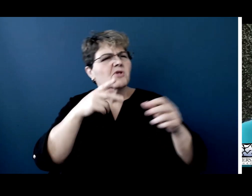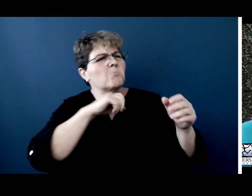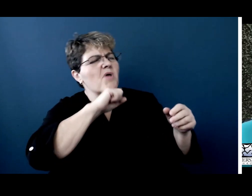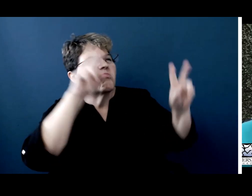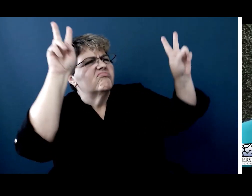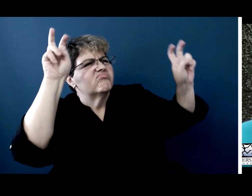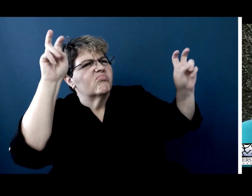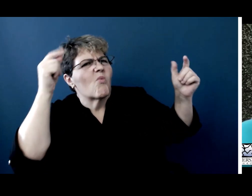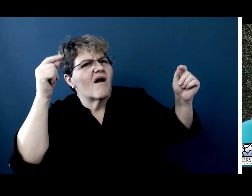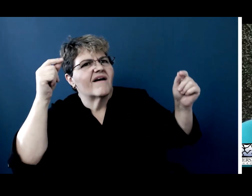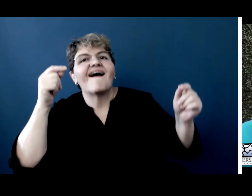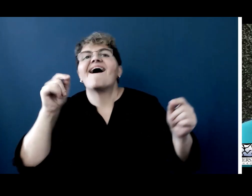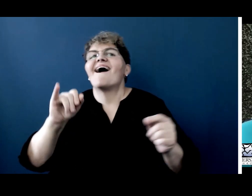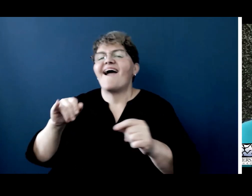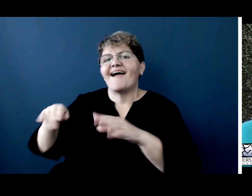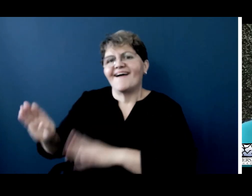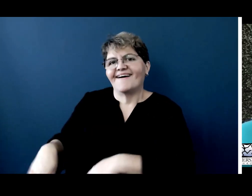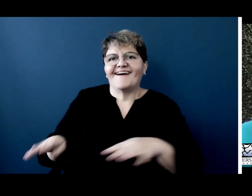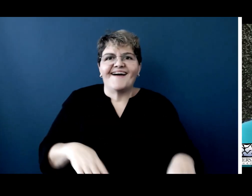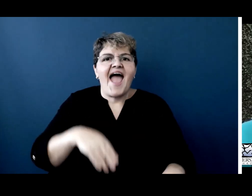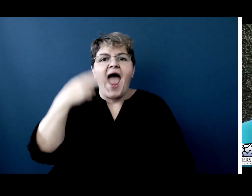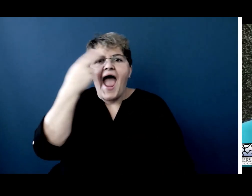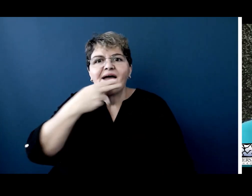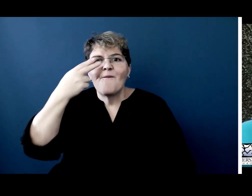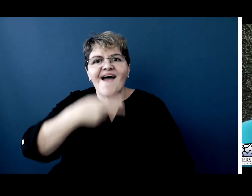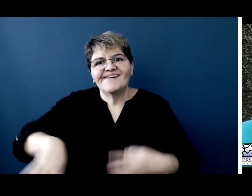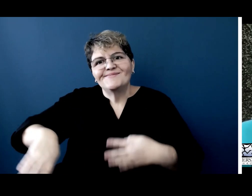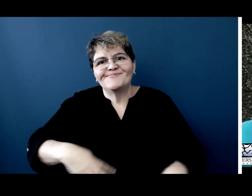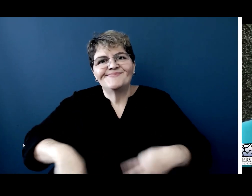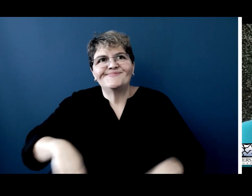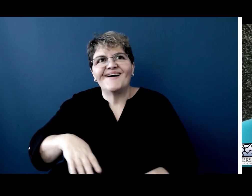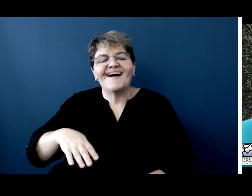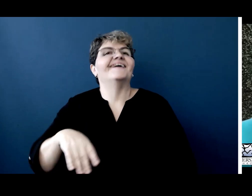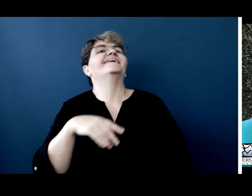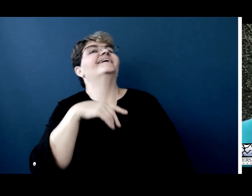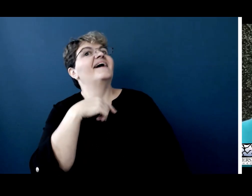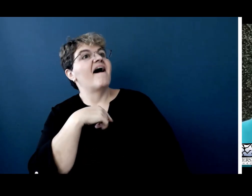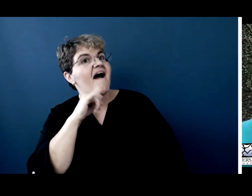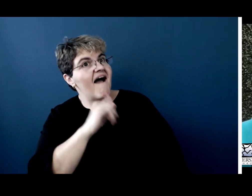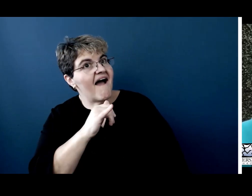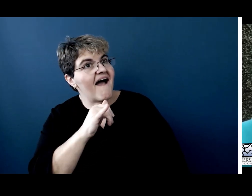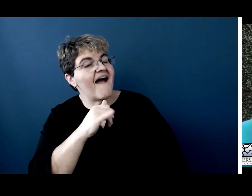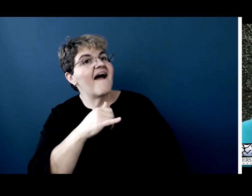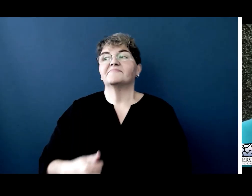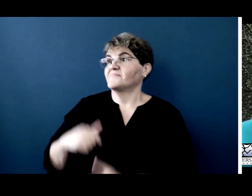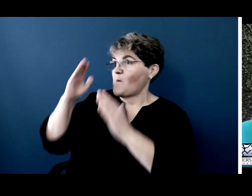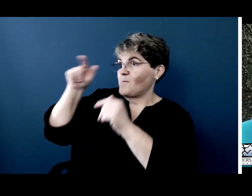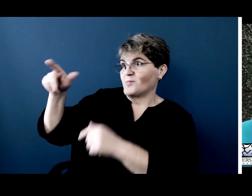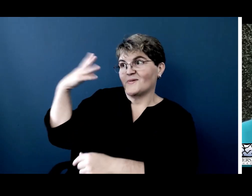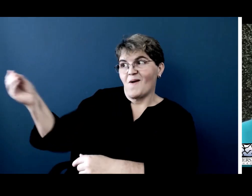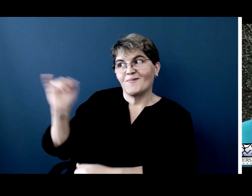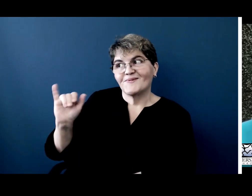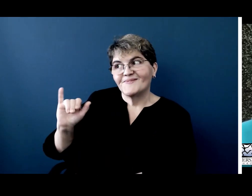that? What's the theme of the prom? Hawaiian theme. and I'm gonna Hawaiian be theme. there. Yeah. I hope you're there too. Oh, so I